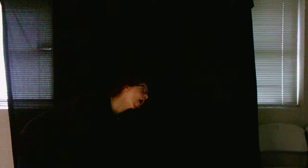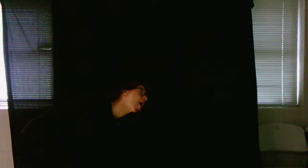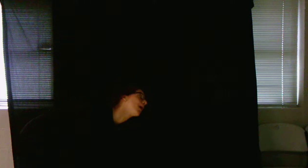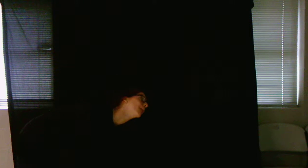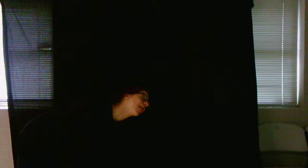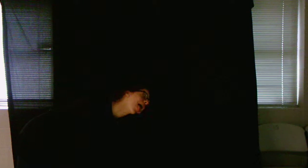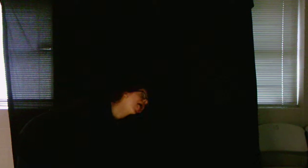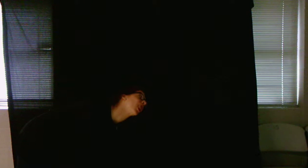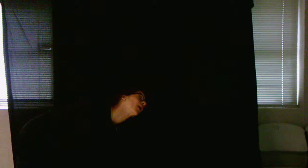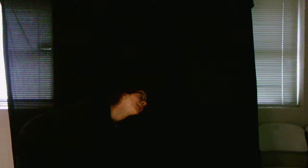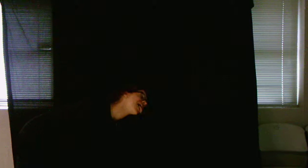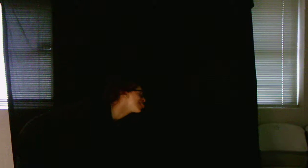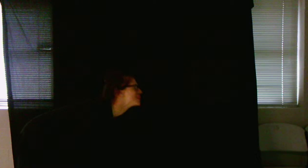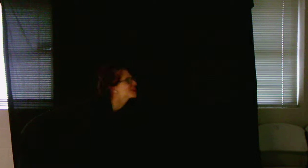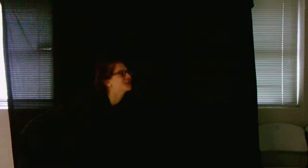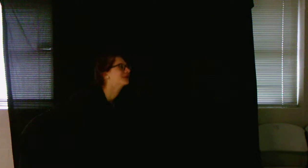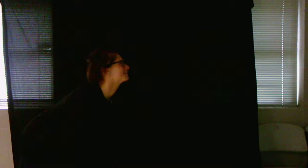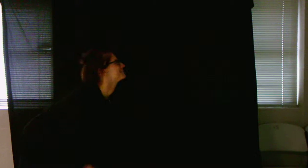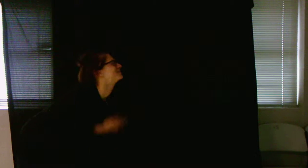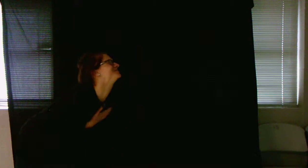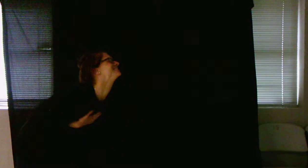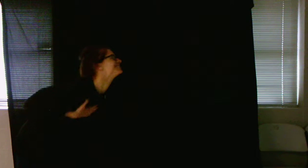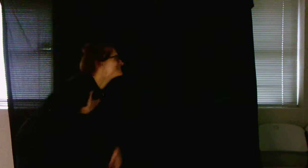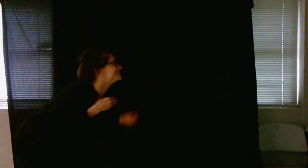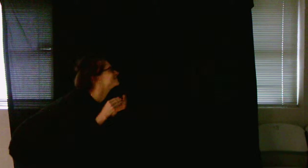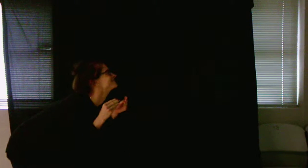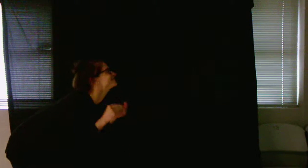When he's finished eating the muffin, he'll want another.